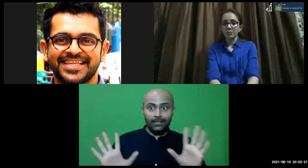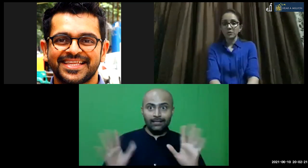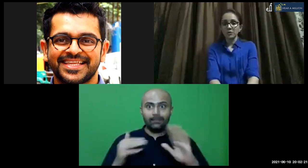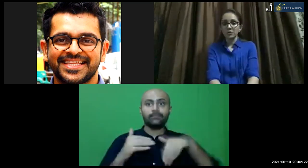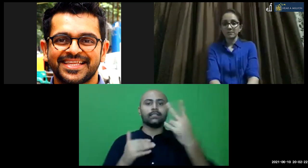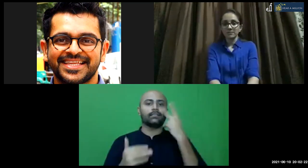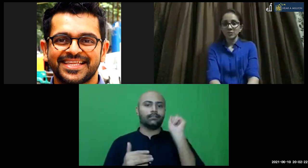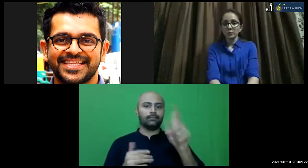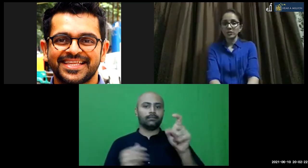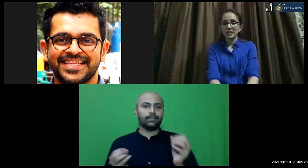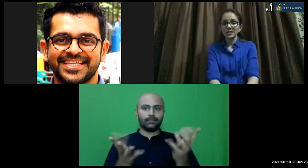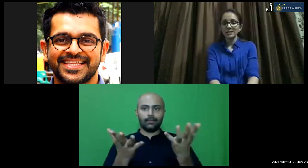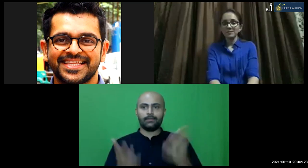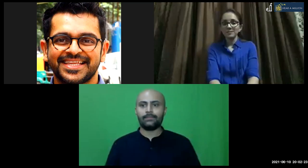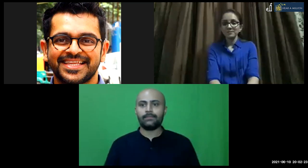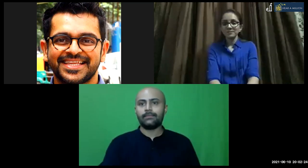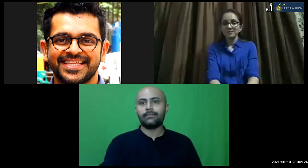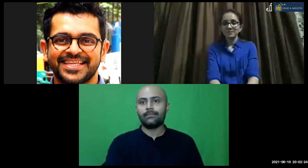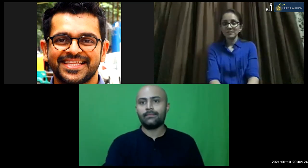pick one option. Hope you're ready.